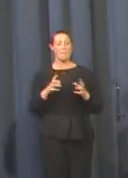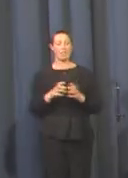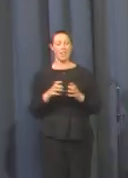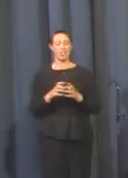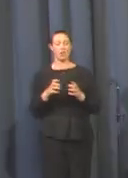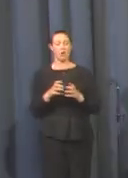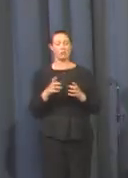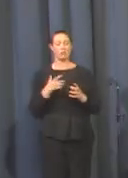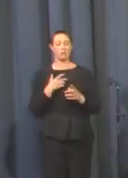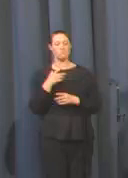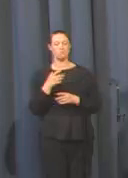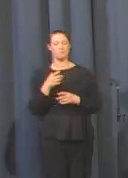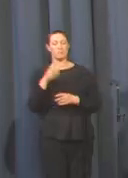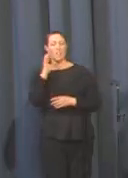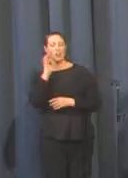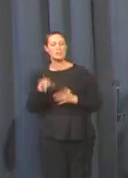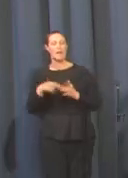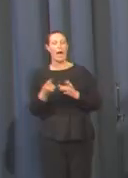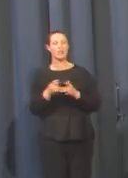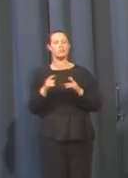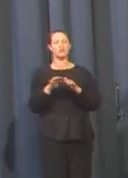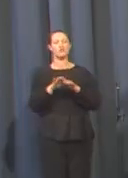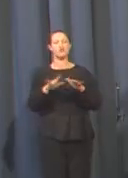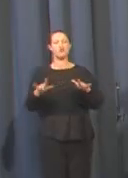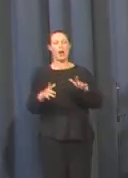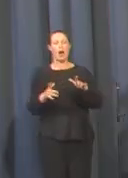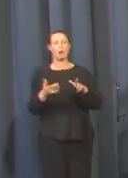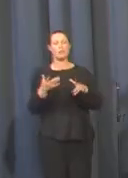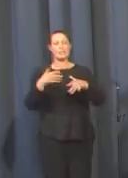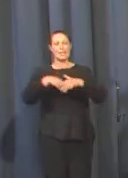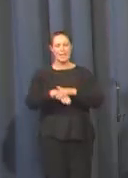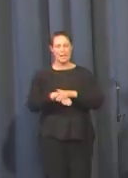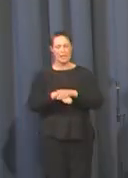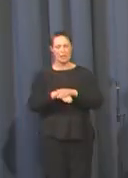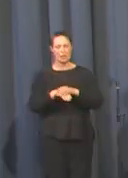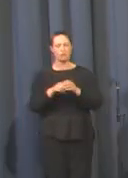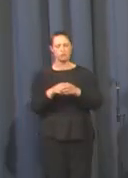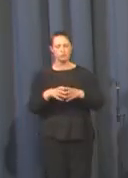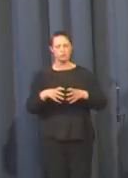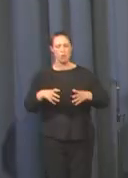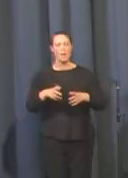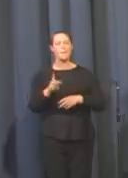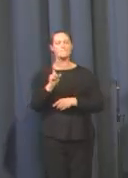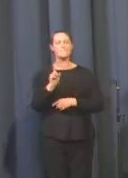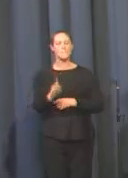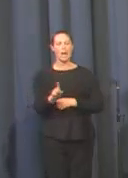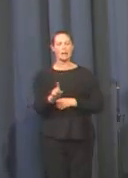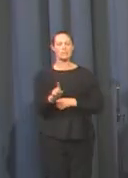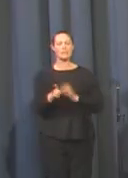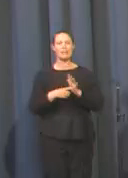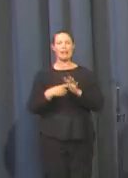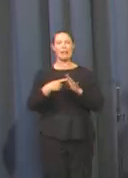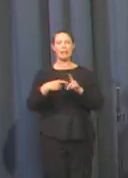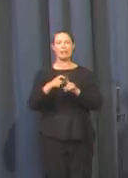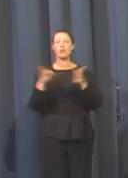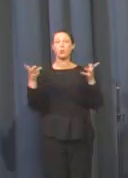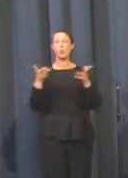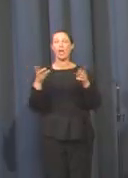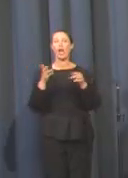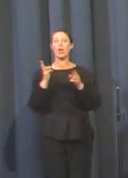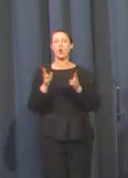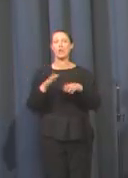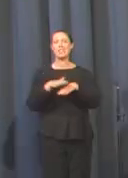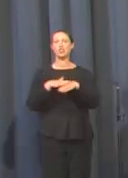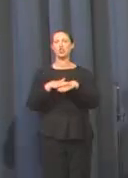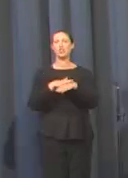potatoes, onions, carrots, or very close to the ground. But actually any lead there is usually on the surface. So a real